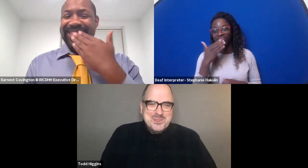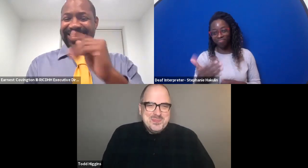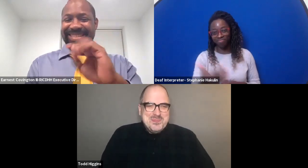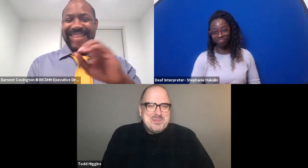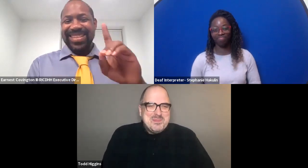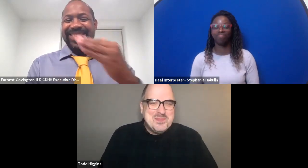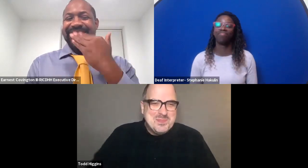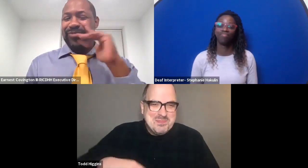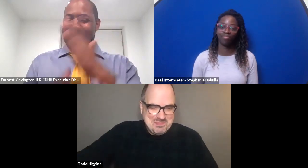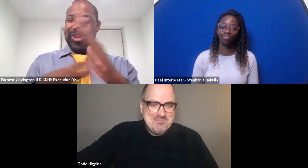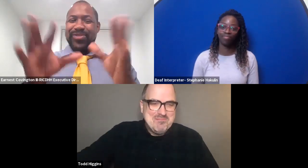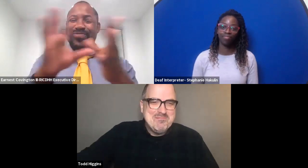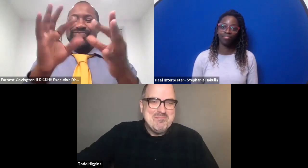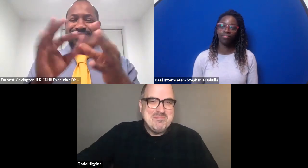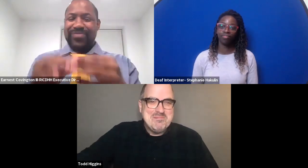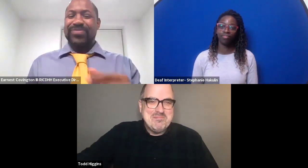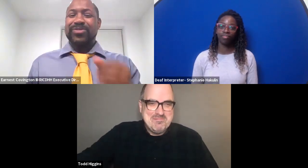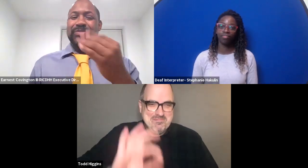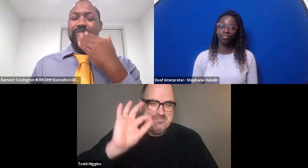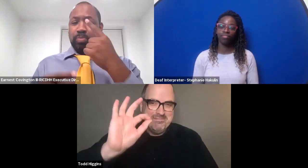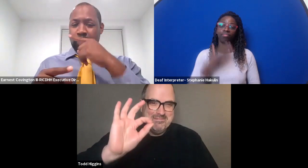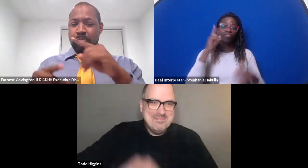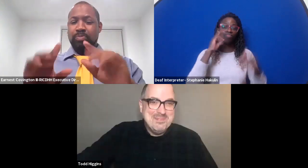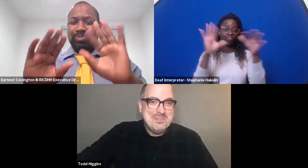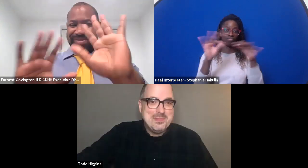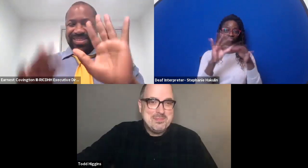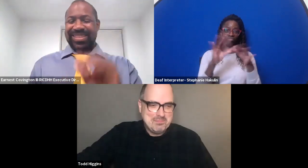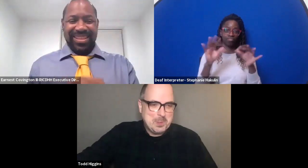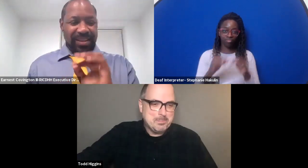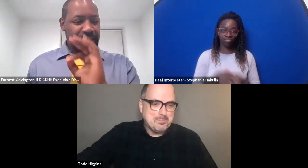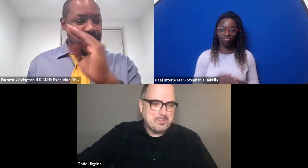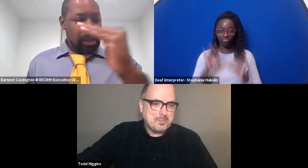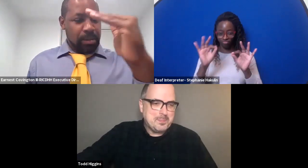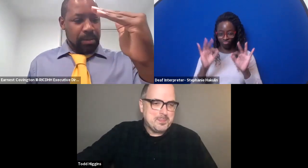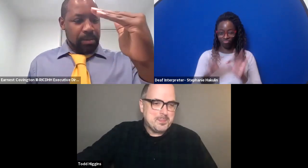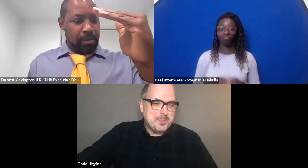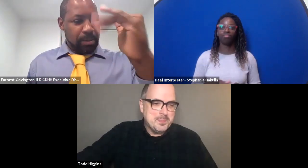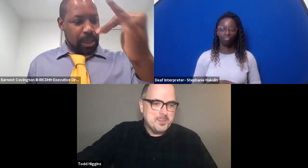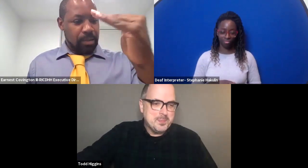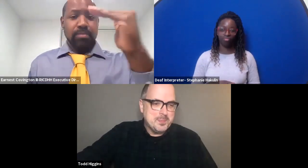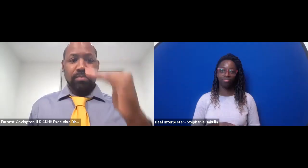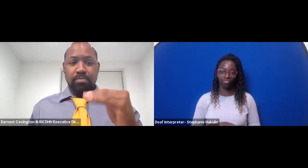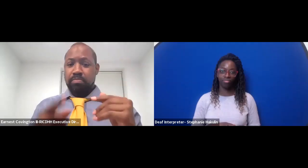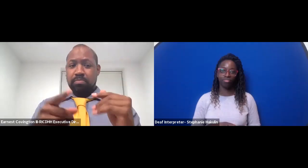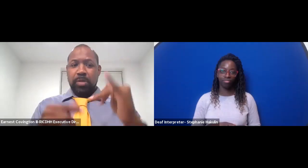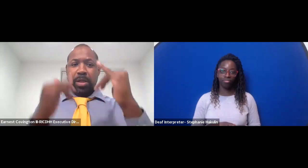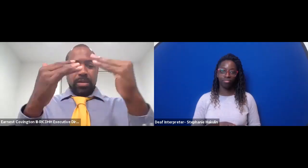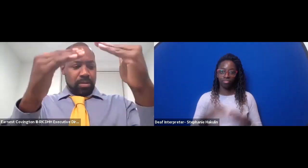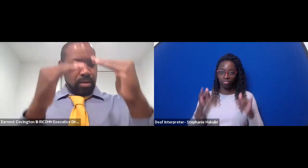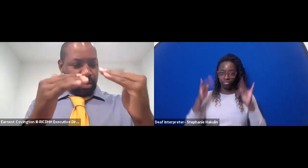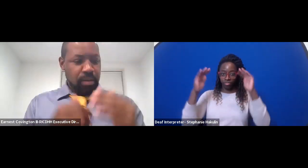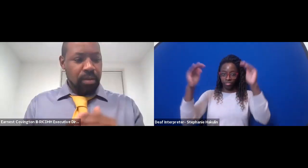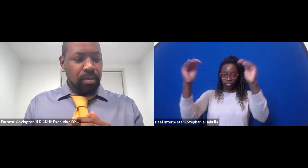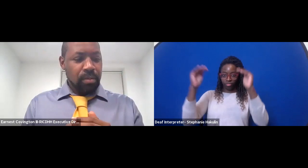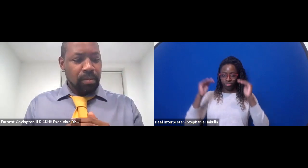Island. So thank you so much for the opportunity, Ernest. Thank you so much, Todd. I really enjoyed your comments. I'd like to